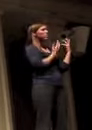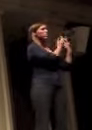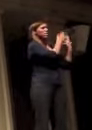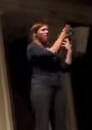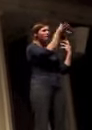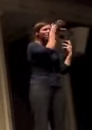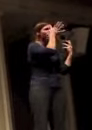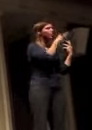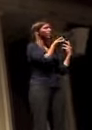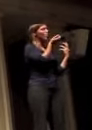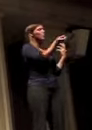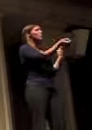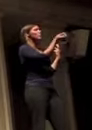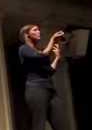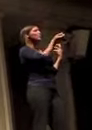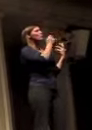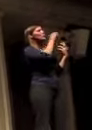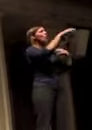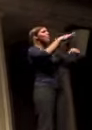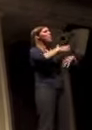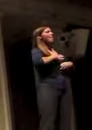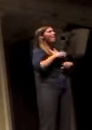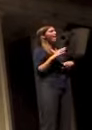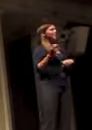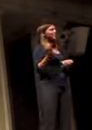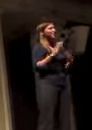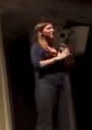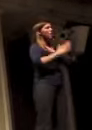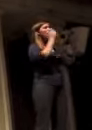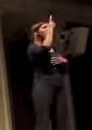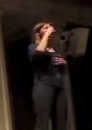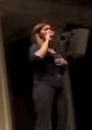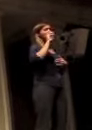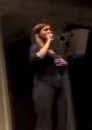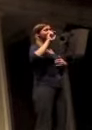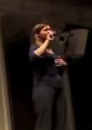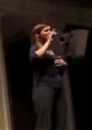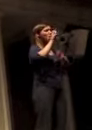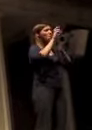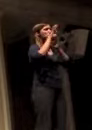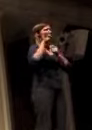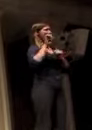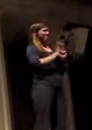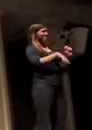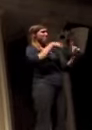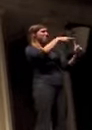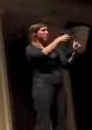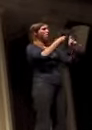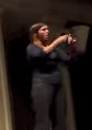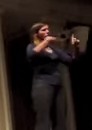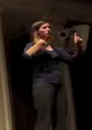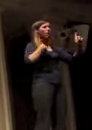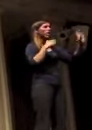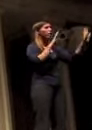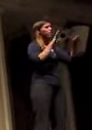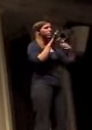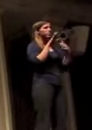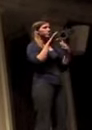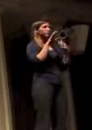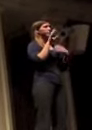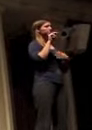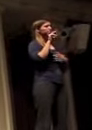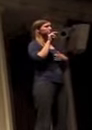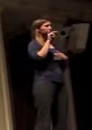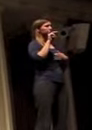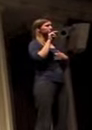of boys and girls not on Macklemore and constant cups of coffee. So being a busybody buddy, I will.